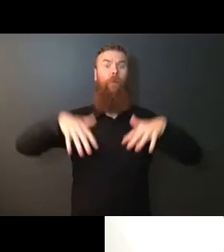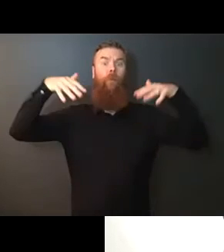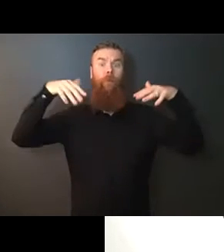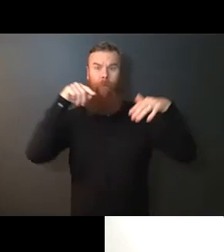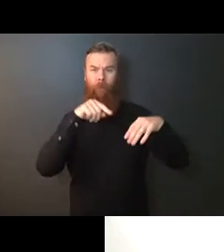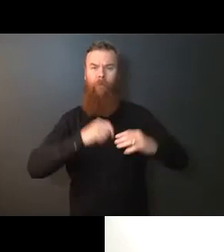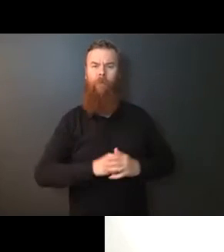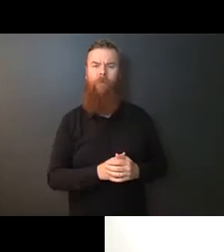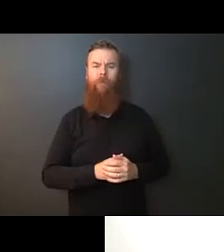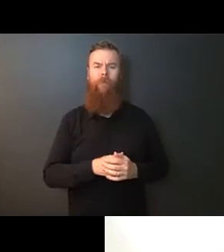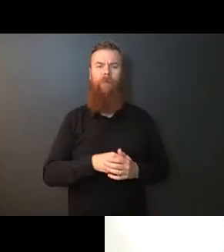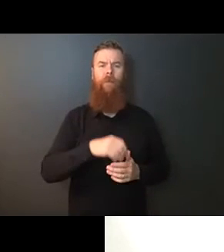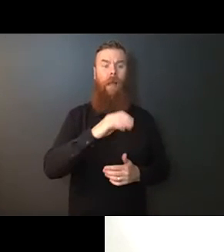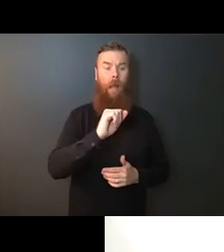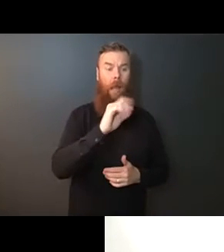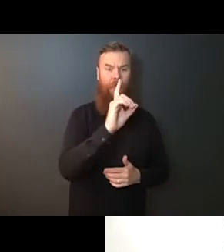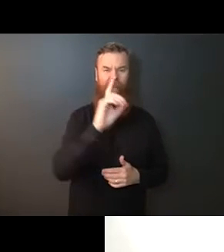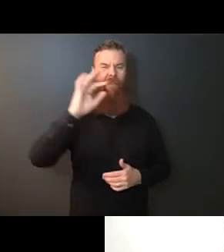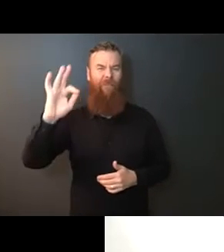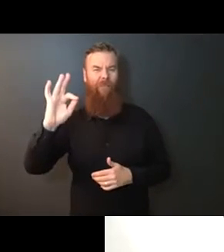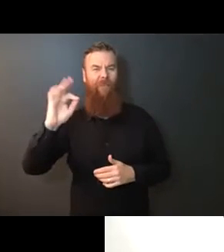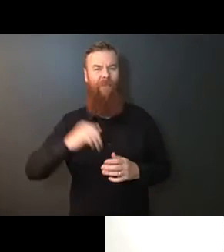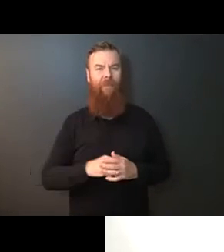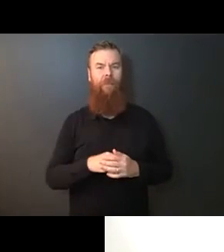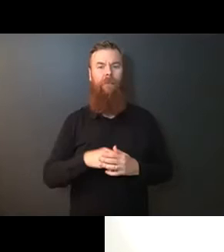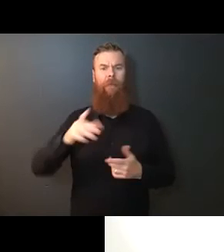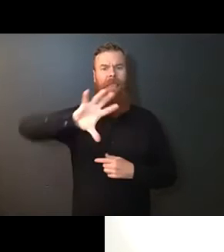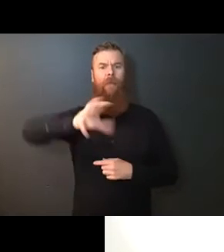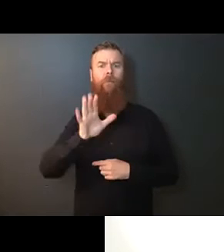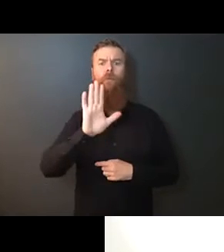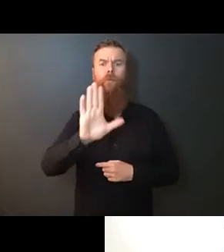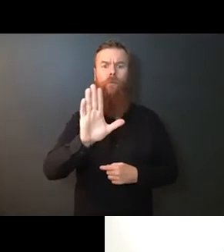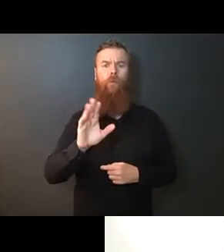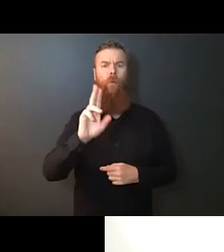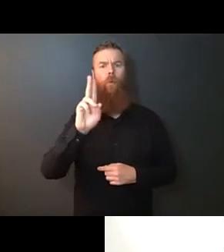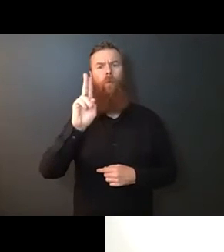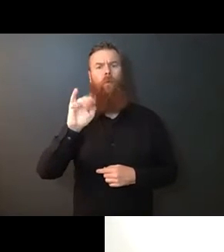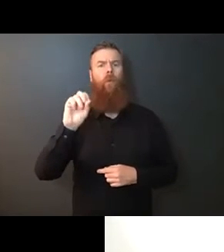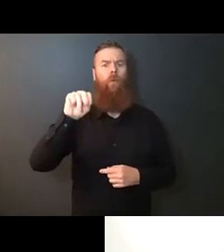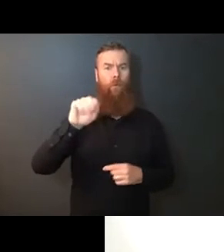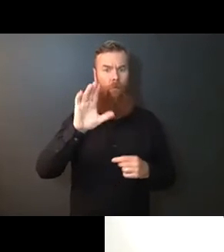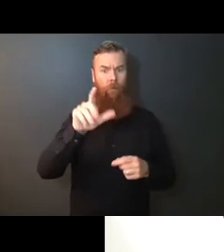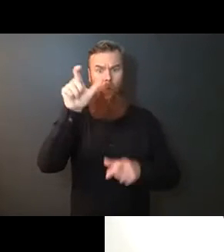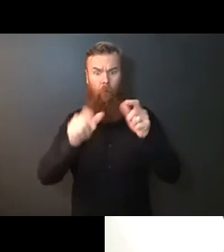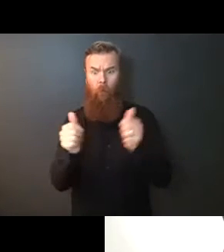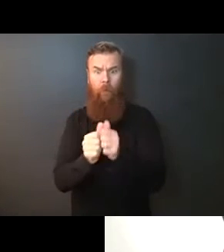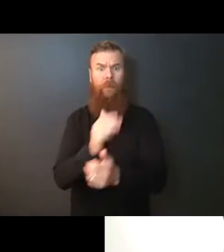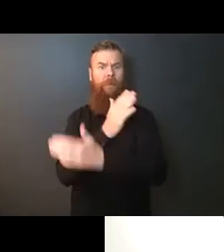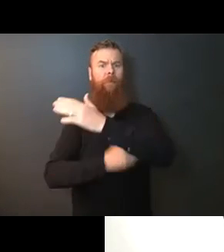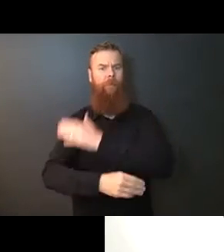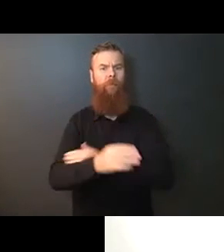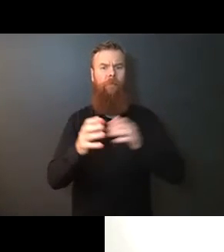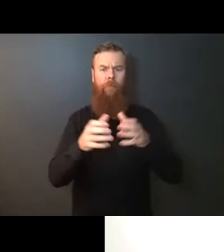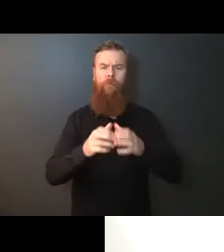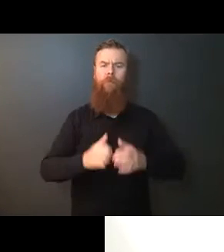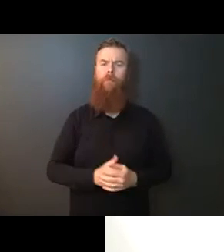National Union of Persons with Disabilities, briefly NUDIPO. We have the National Association of the Deaf, UNAD.